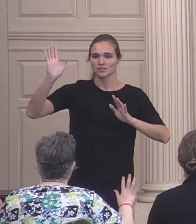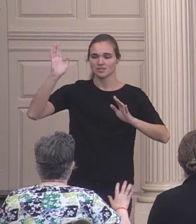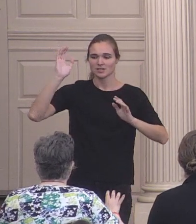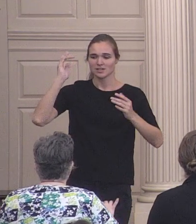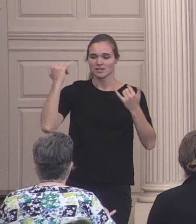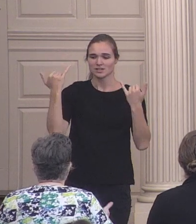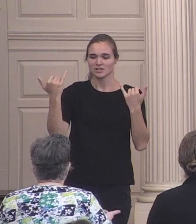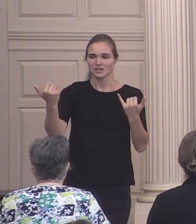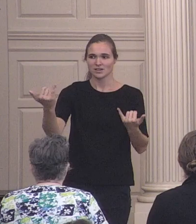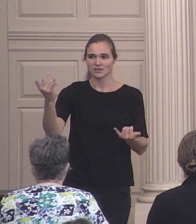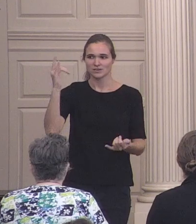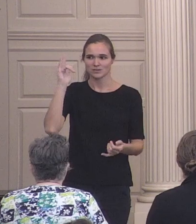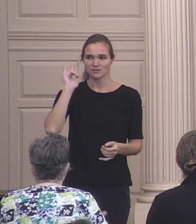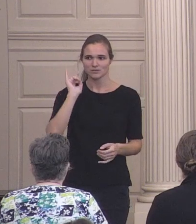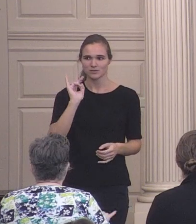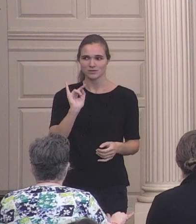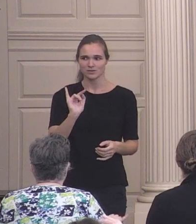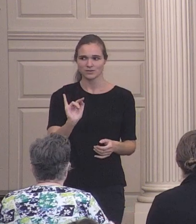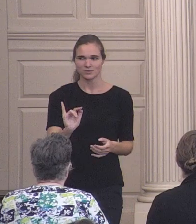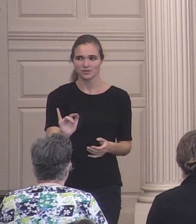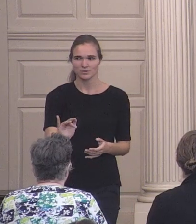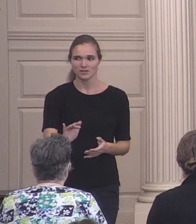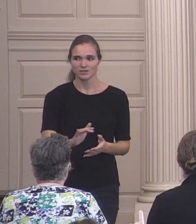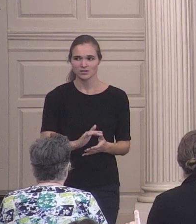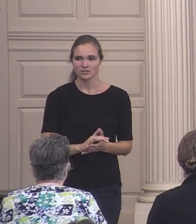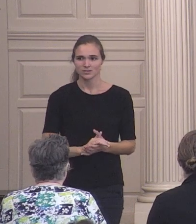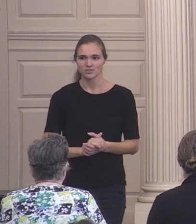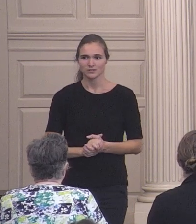yours, now and